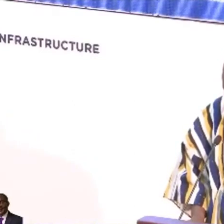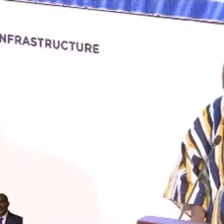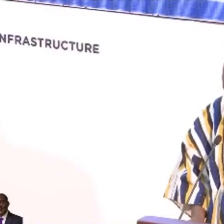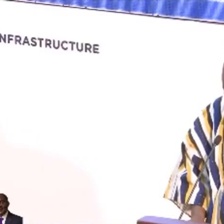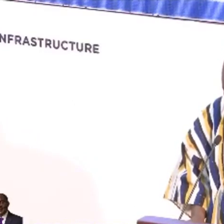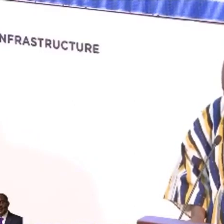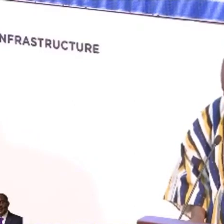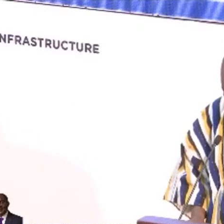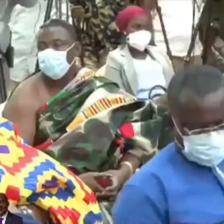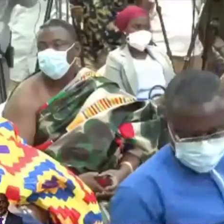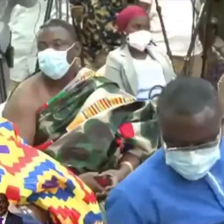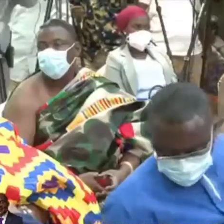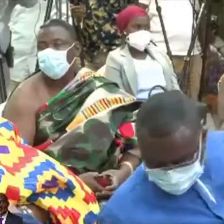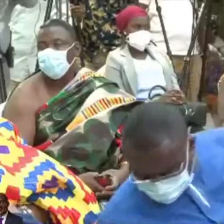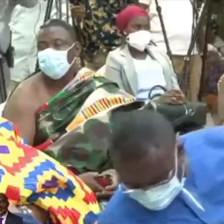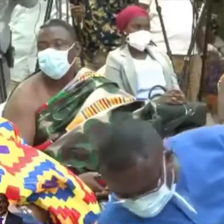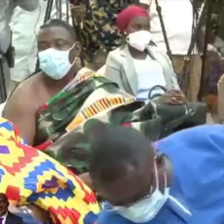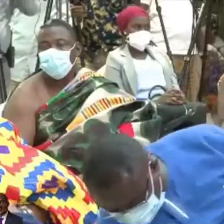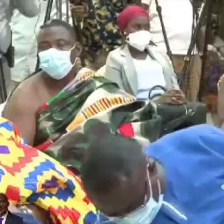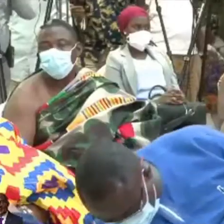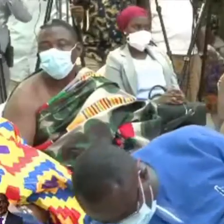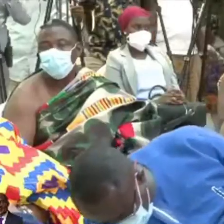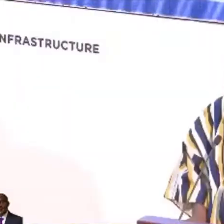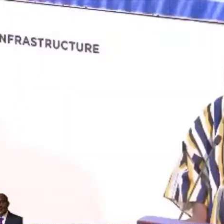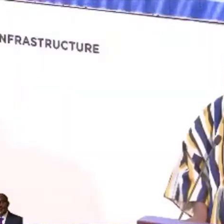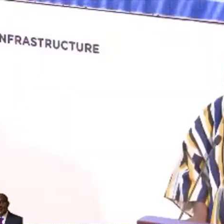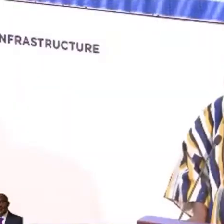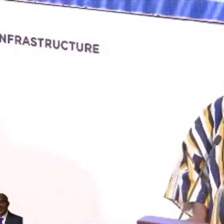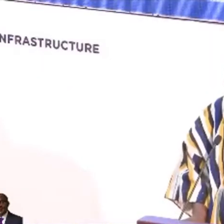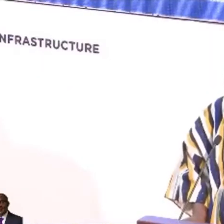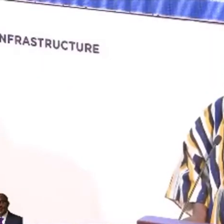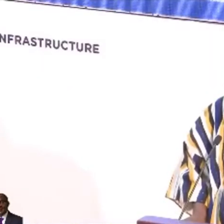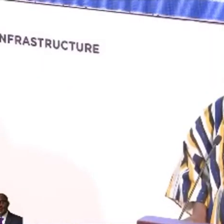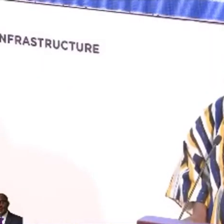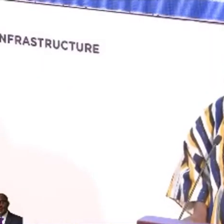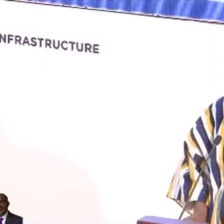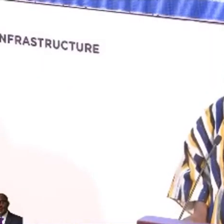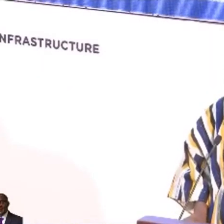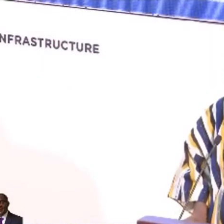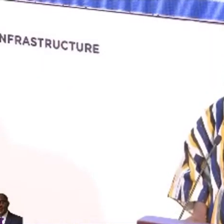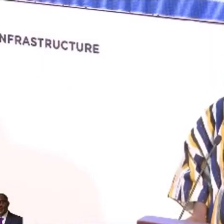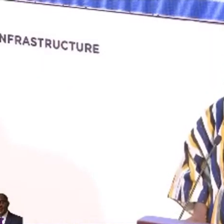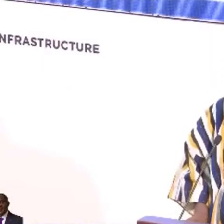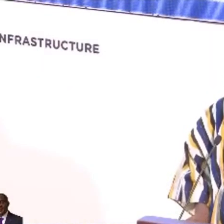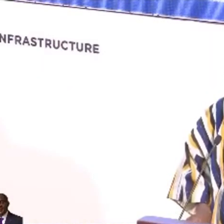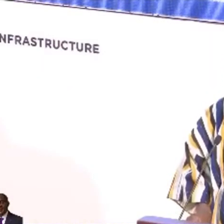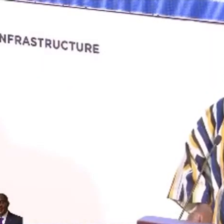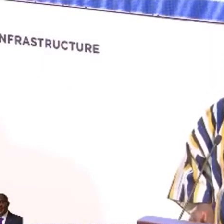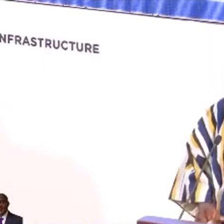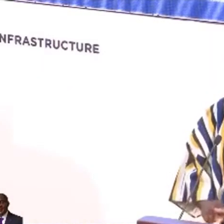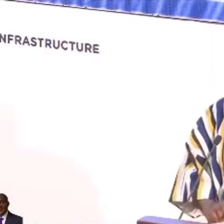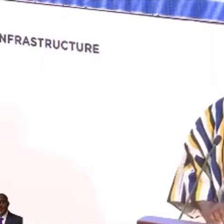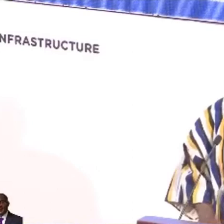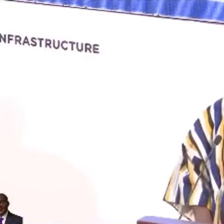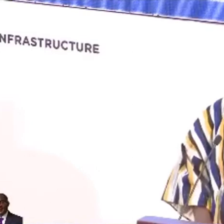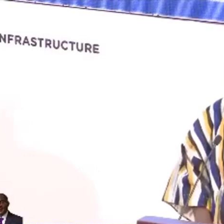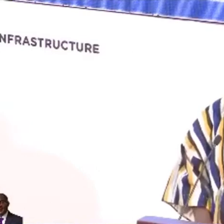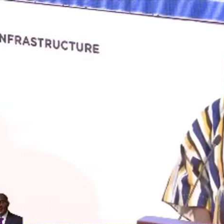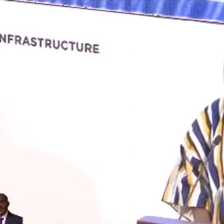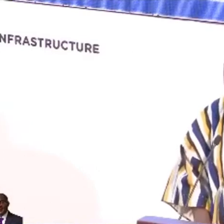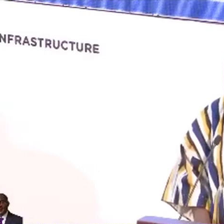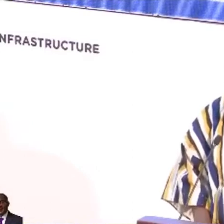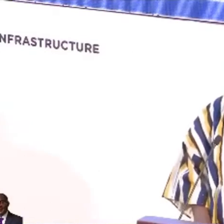as metropolitan, municipal, and district assemblies to demonstrate the performance and impact of their policies